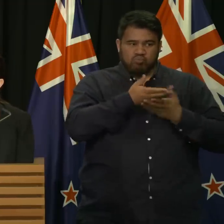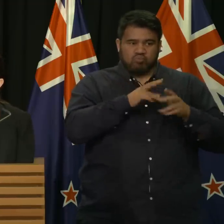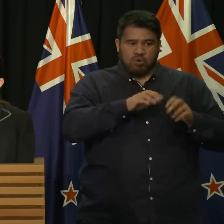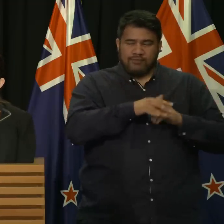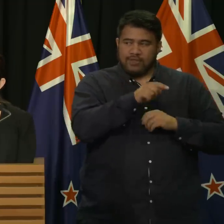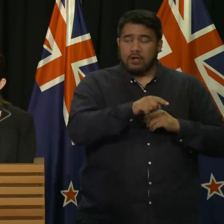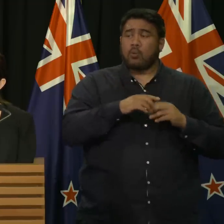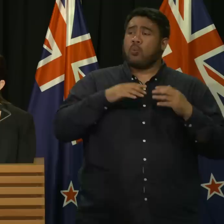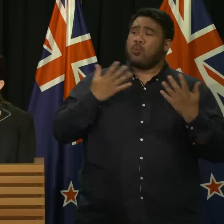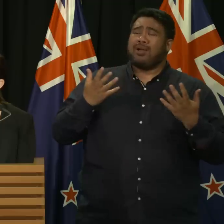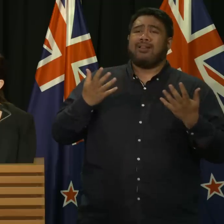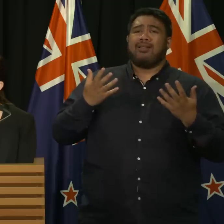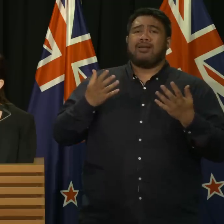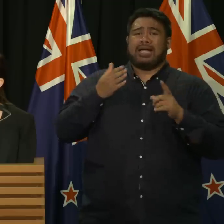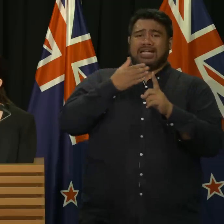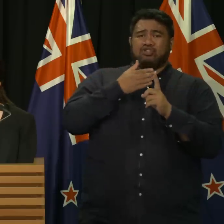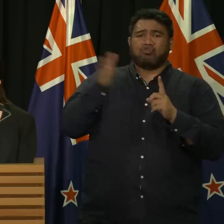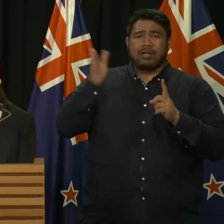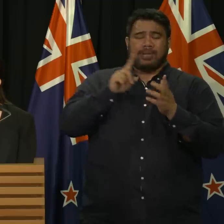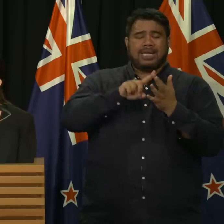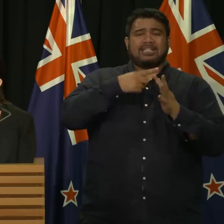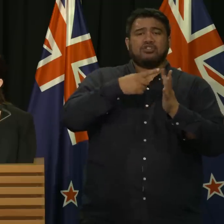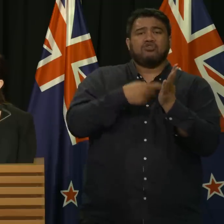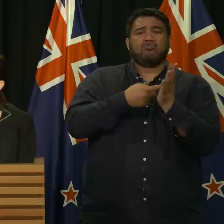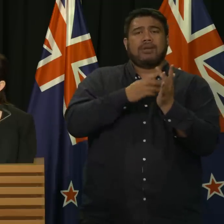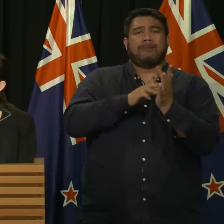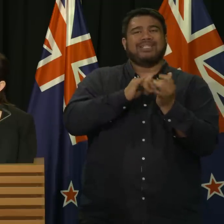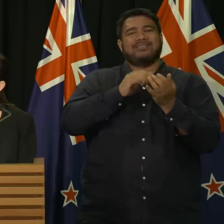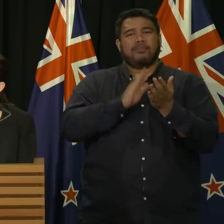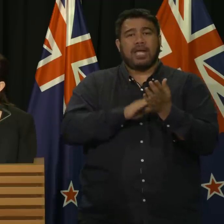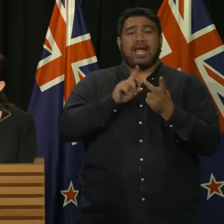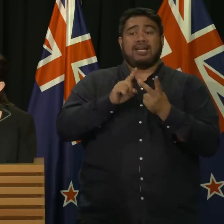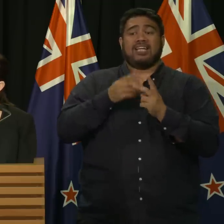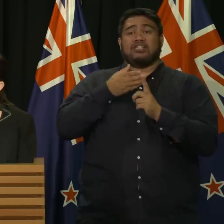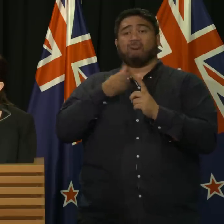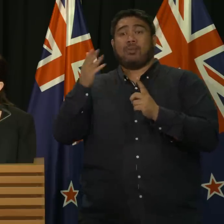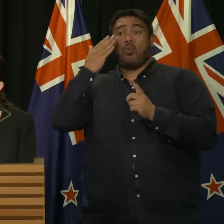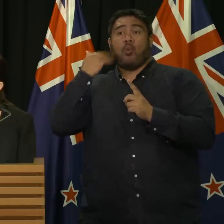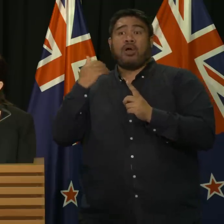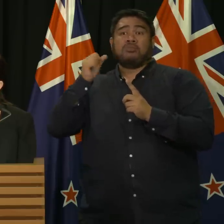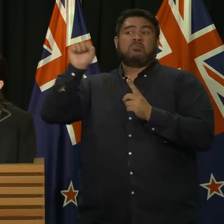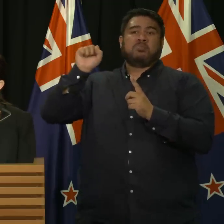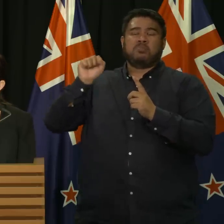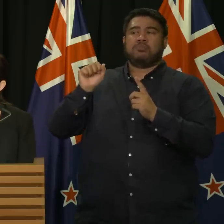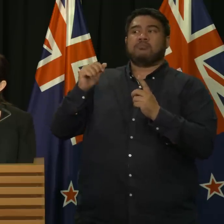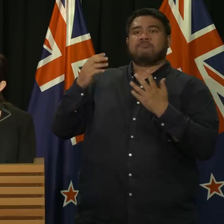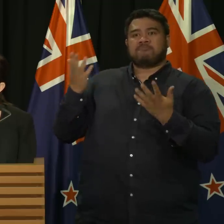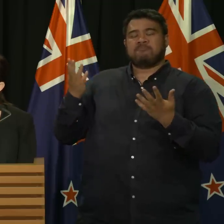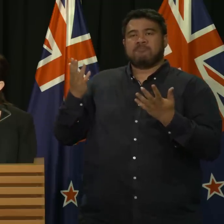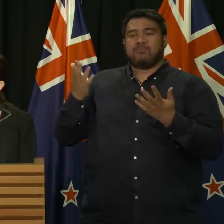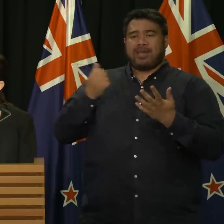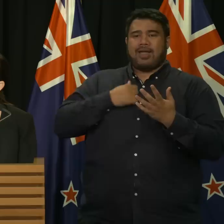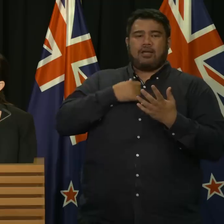extremism, extreme right extremism, our security and intelligence services